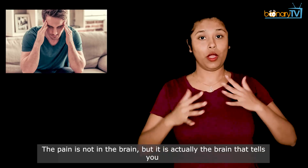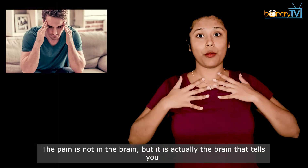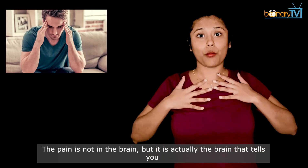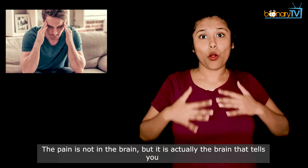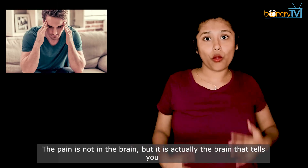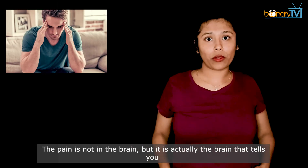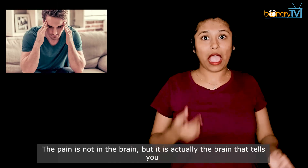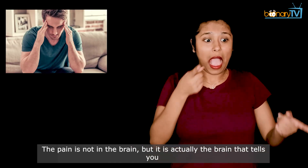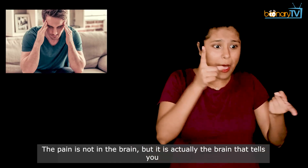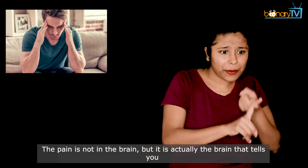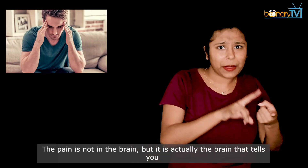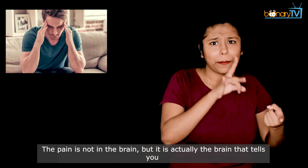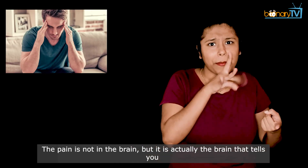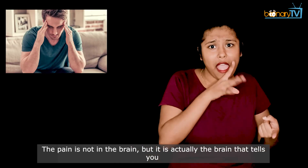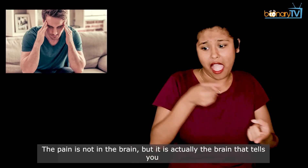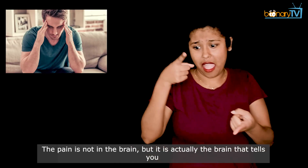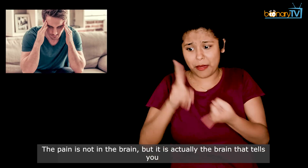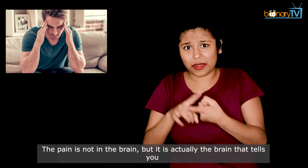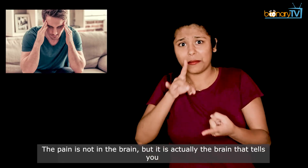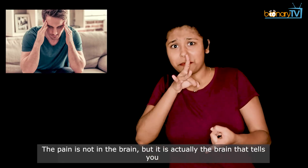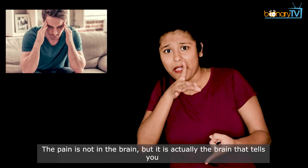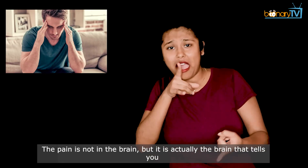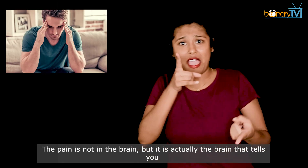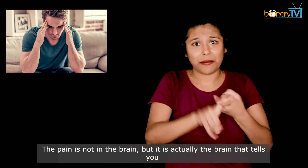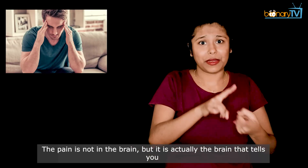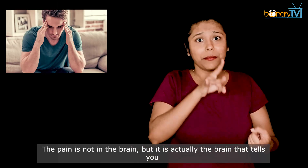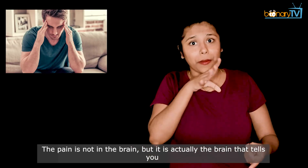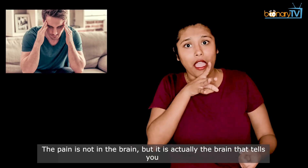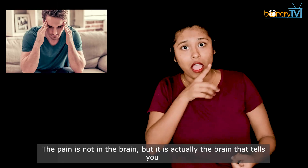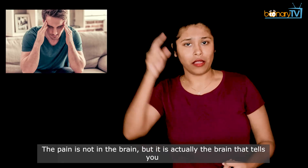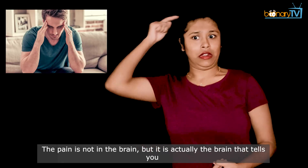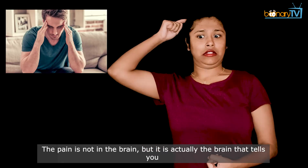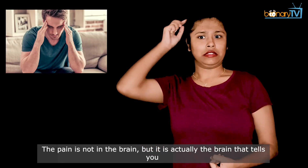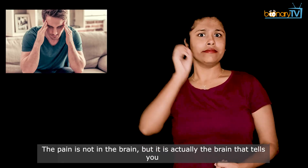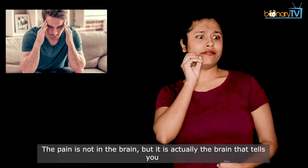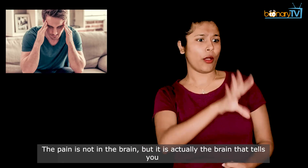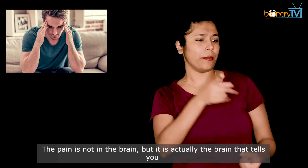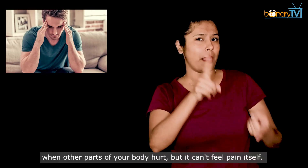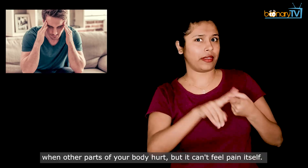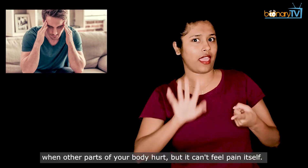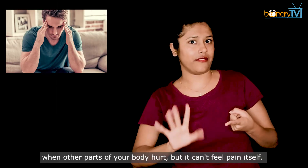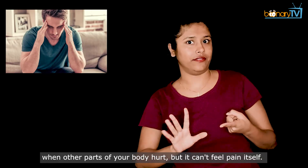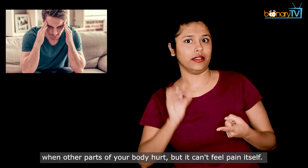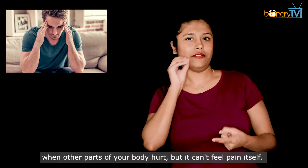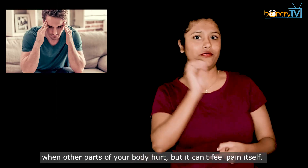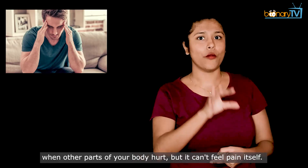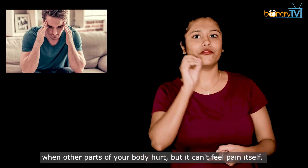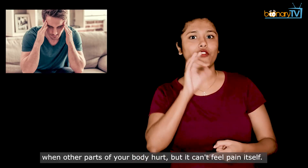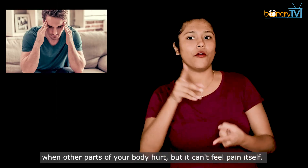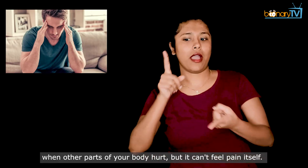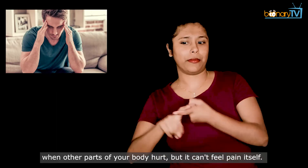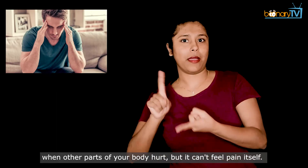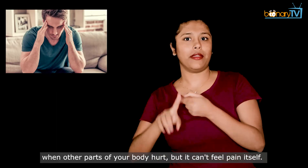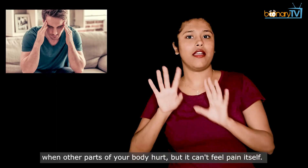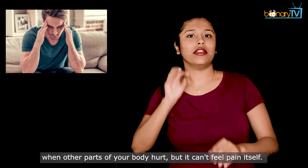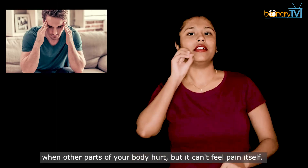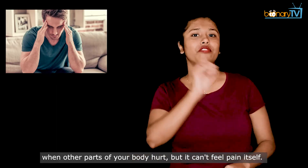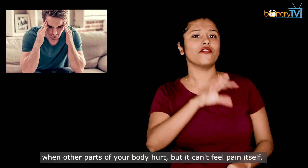The pain is not in the brain, but it is actually the brain that tells you when other parts of your body hurt, but it